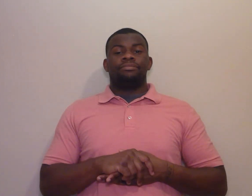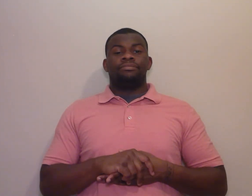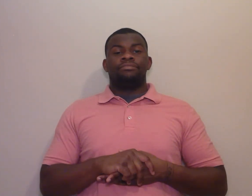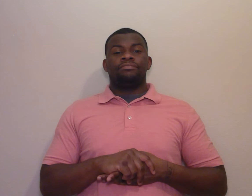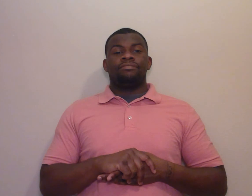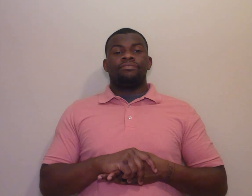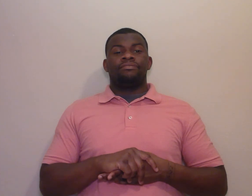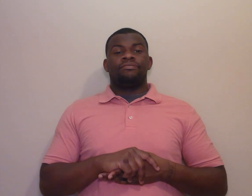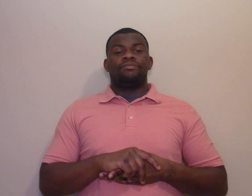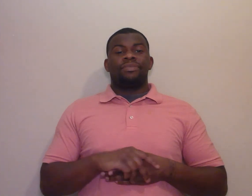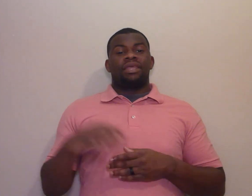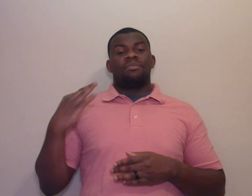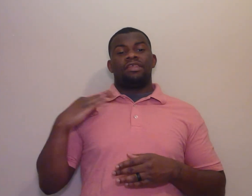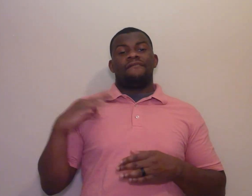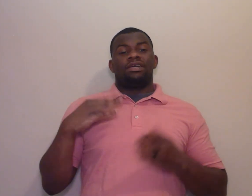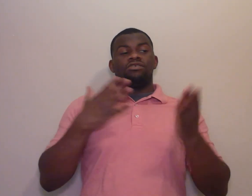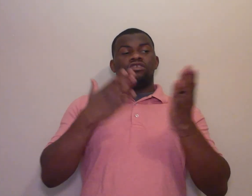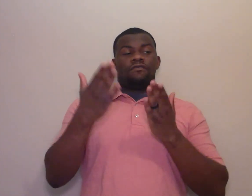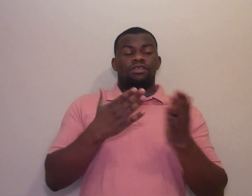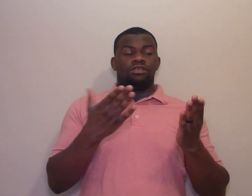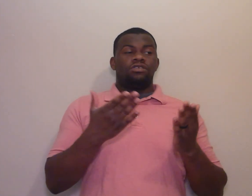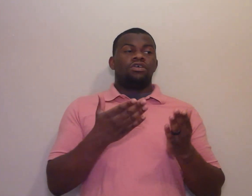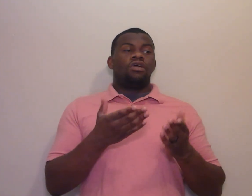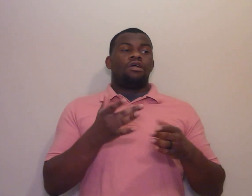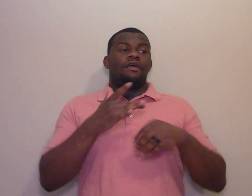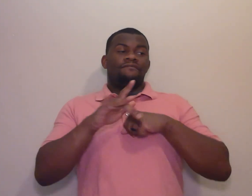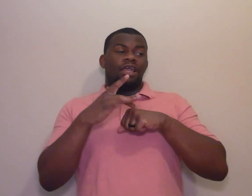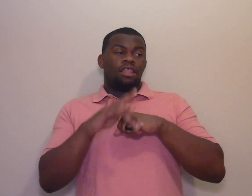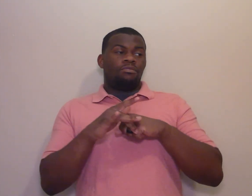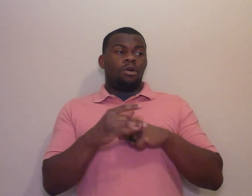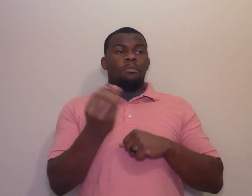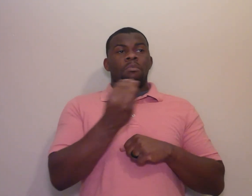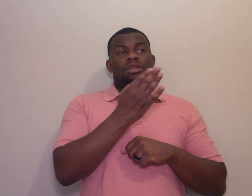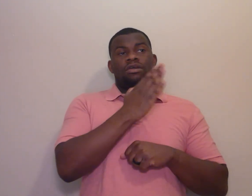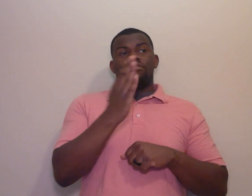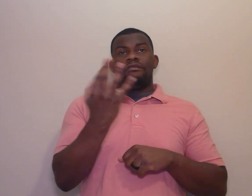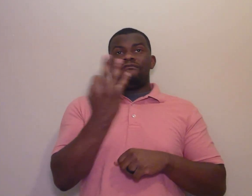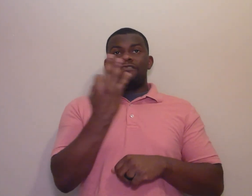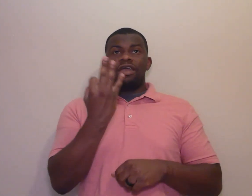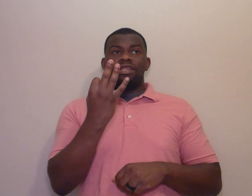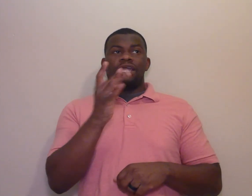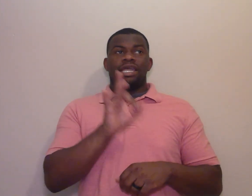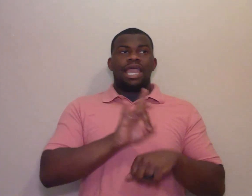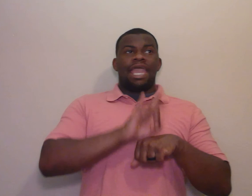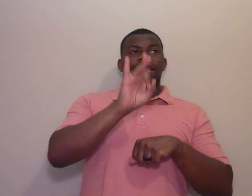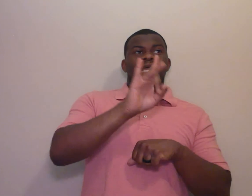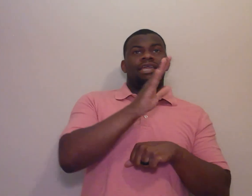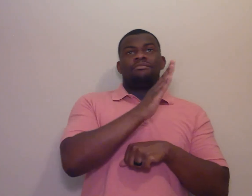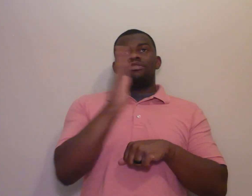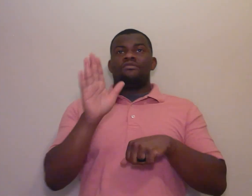Benefit Services is available Monday through Friday, 8 a.m. to 5 p.m. We have a dedicated email at